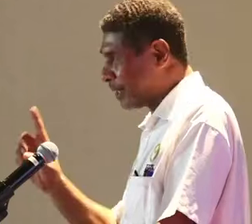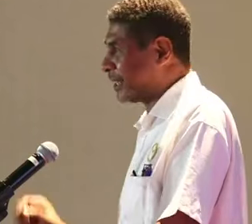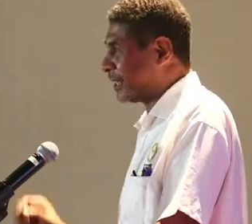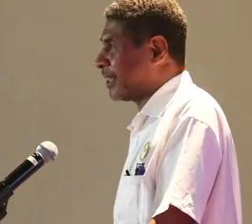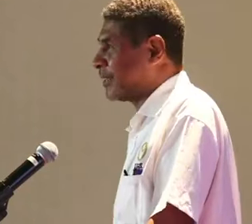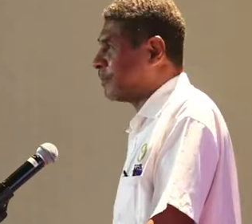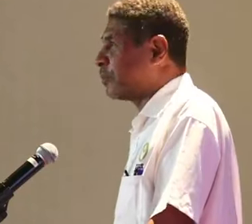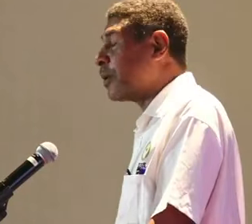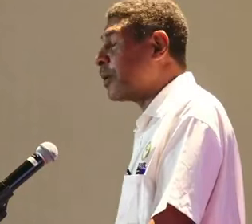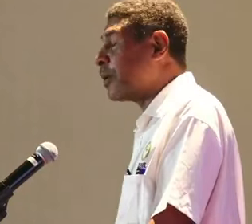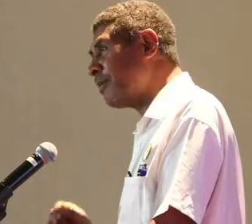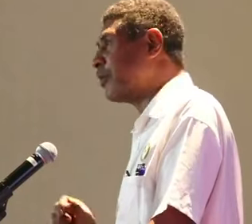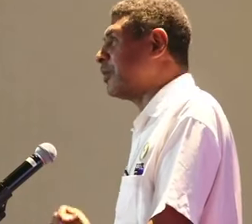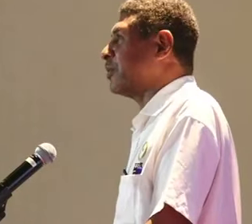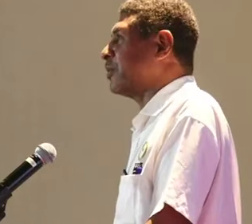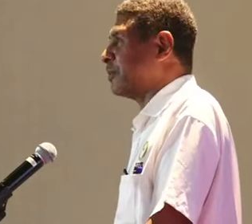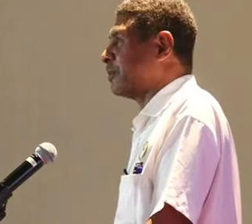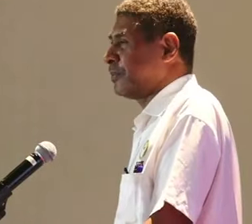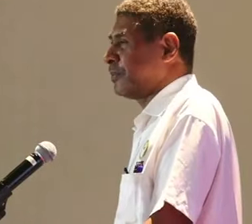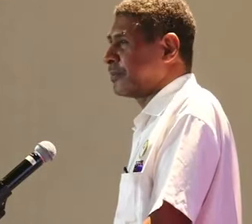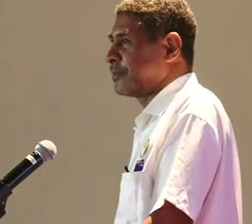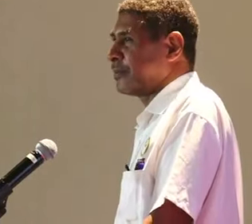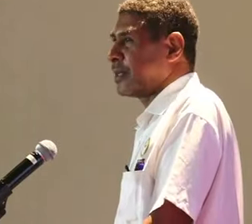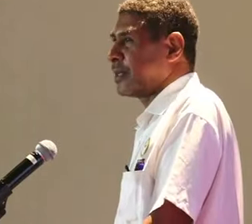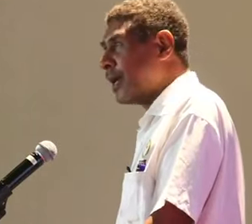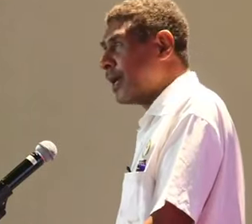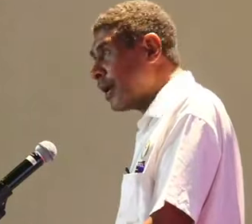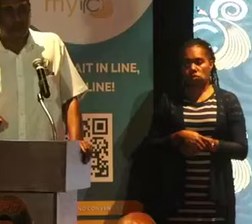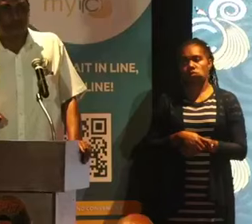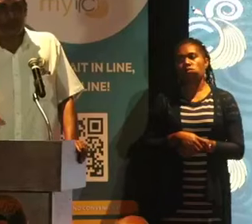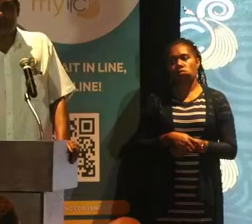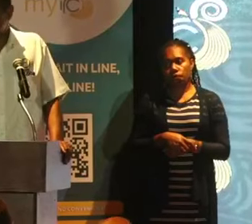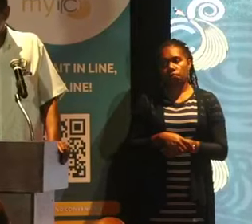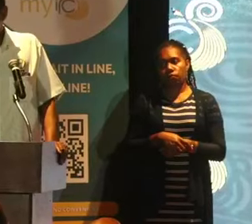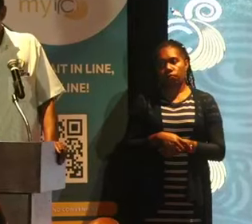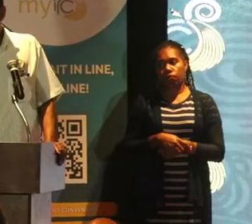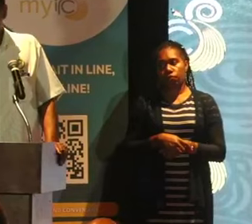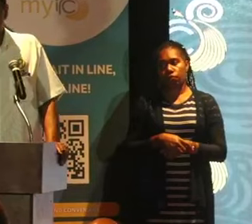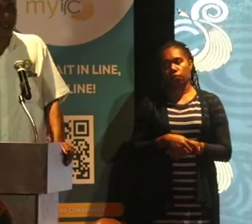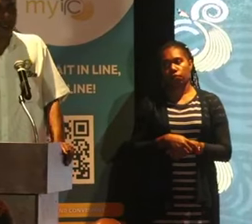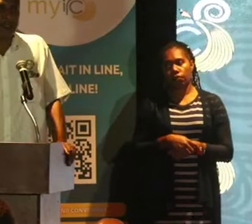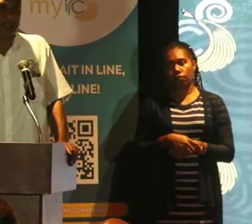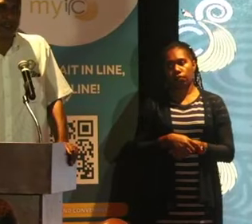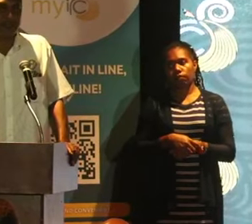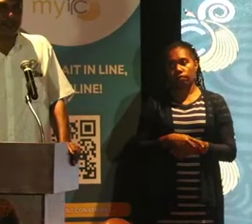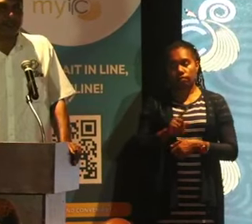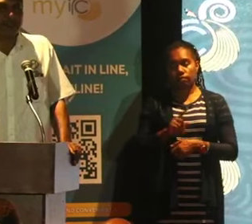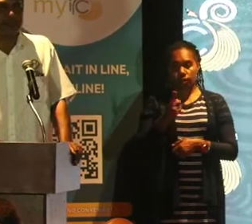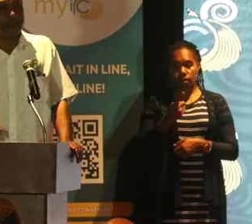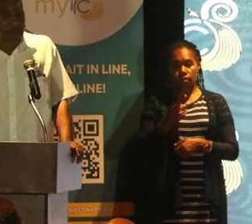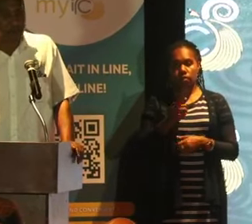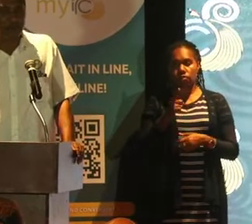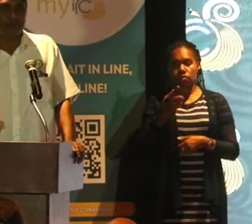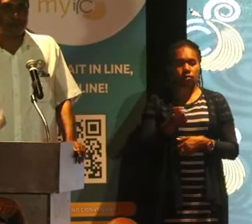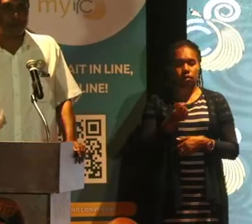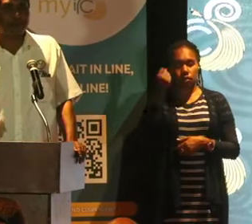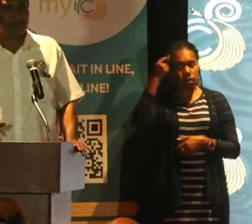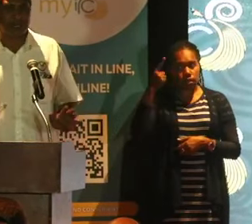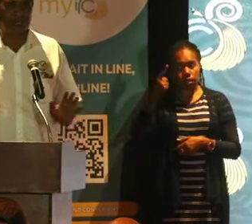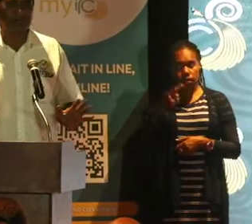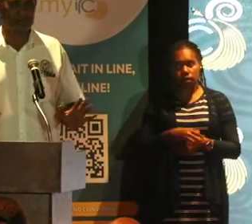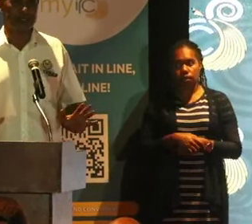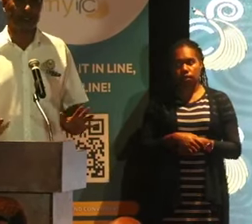from the start. What am I going to do? Am I going to go into PMV? If I'm going to go into